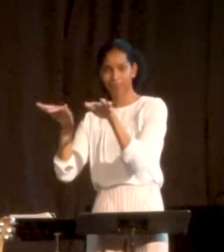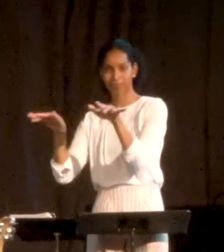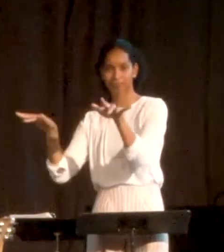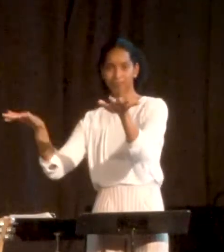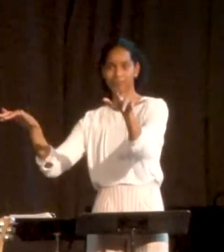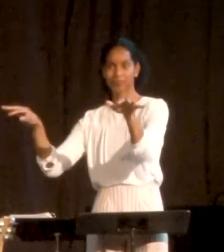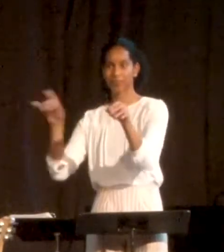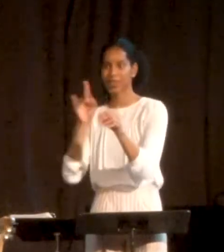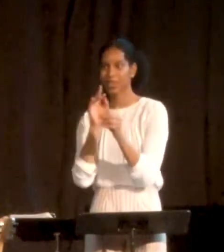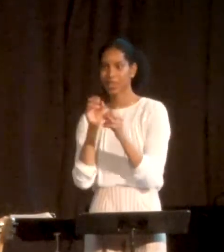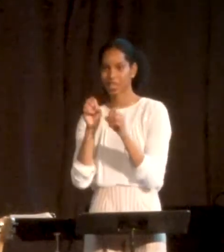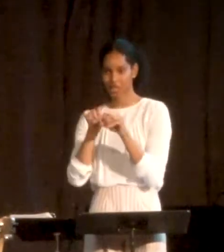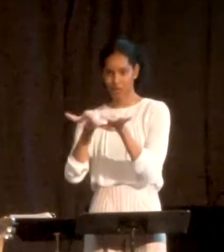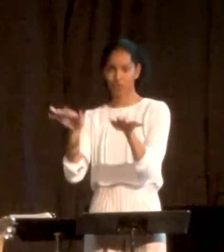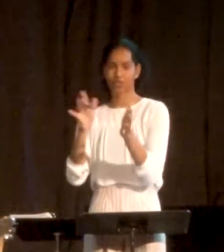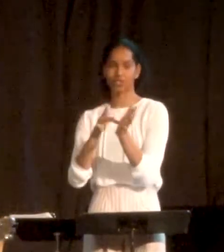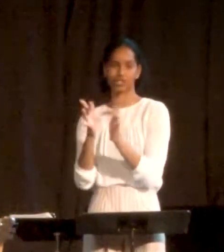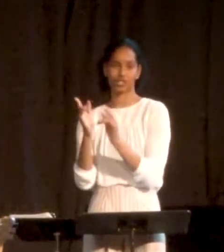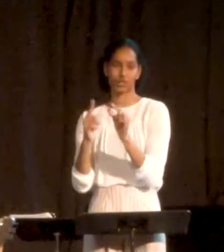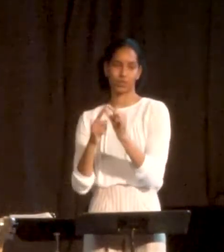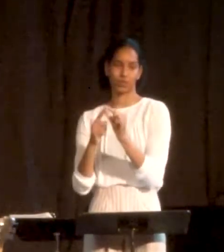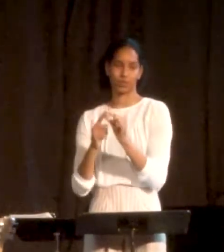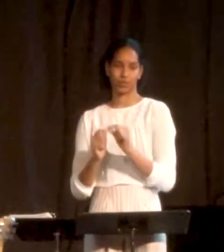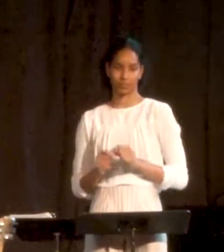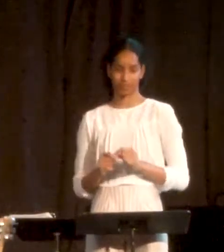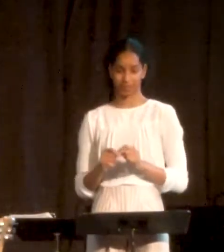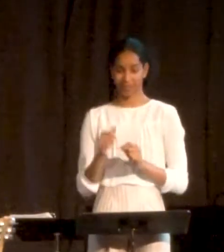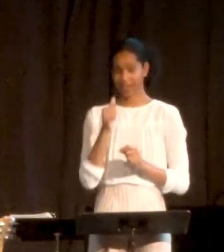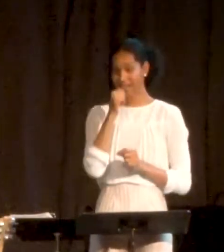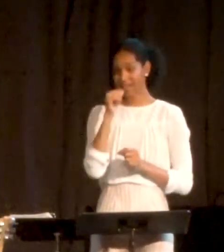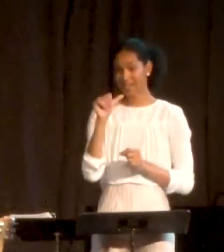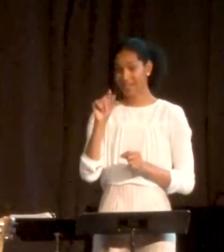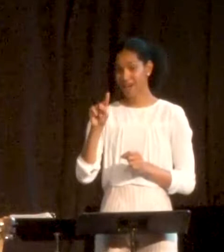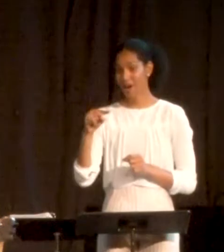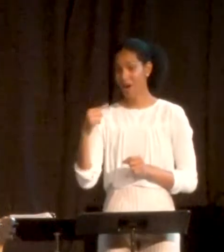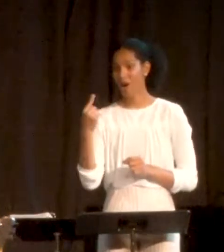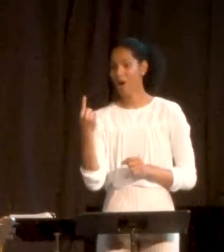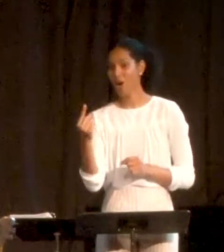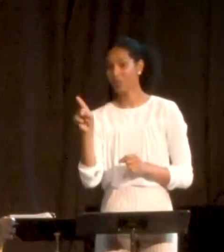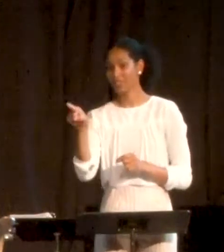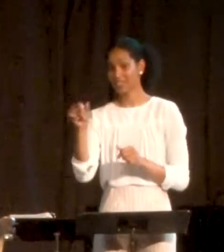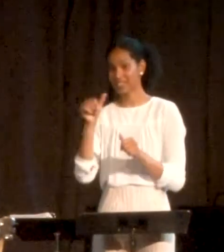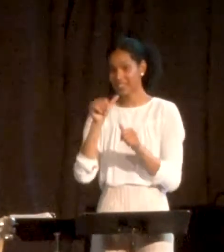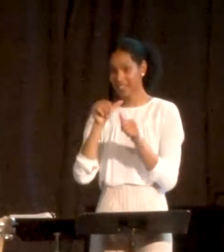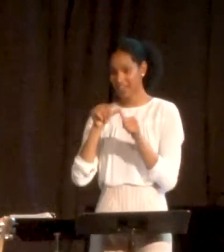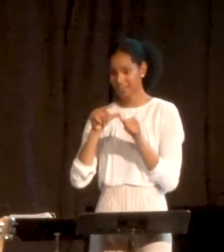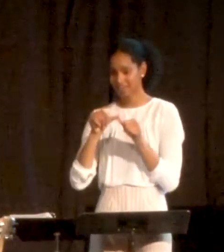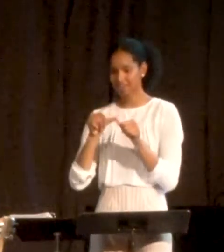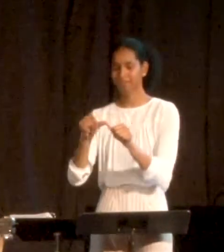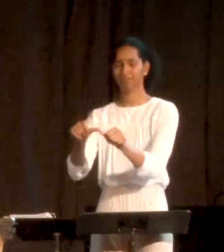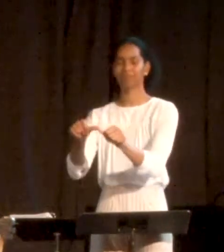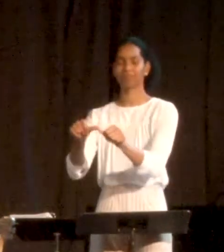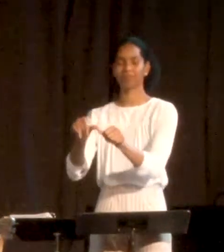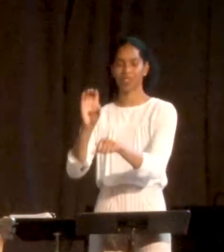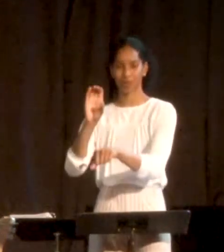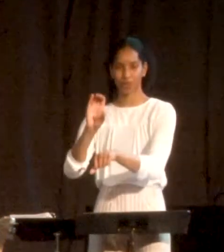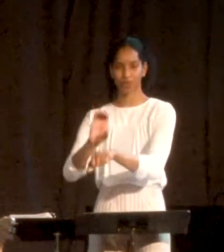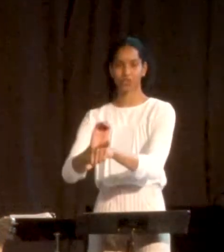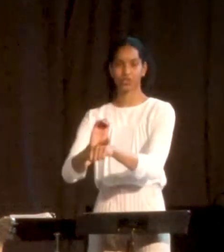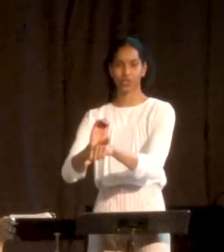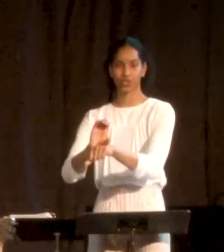newcomers, who ensured not only the survival of the church, but